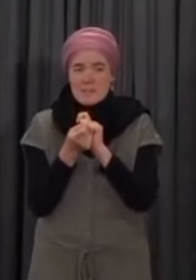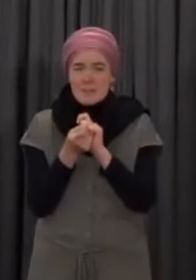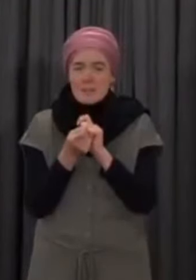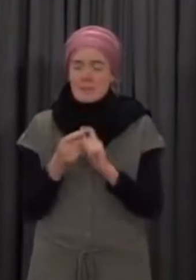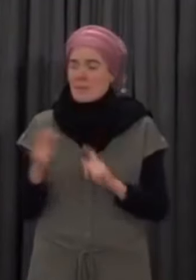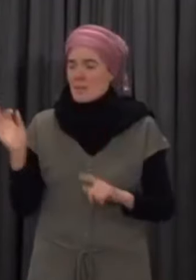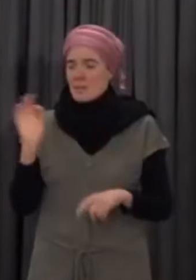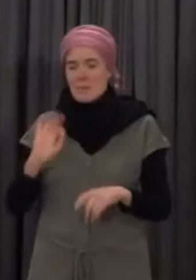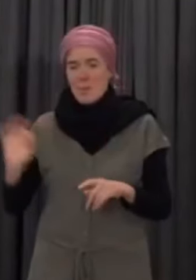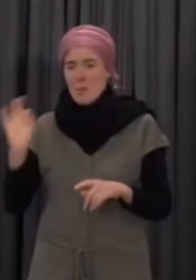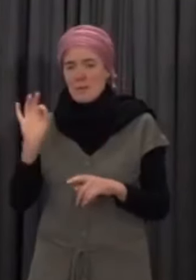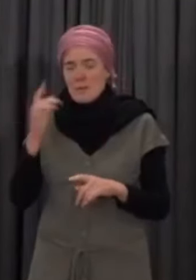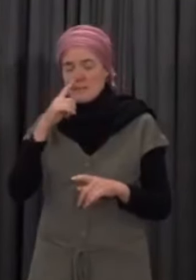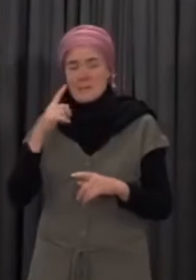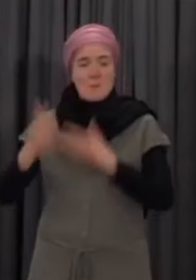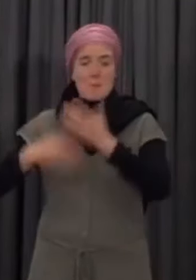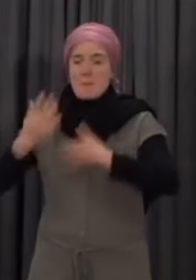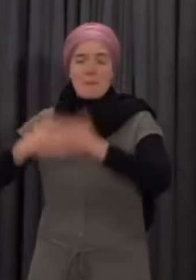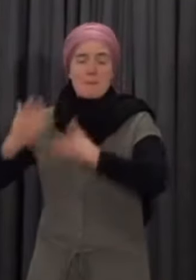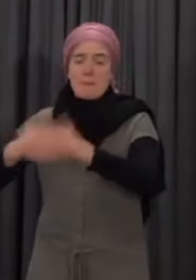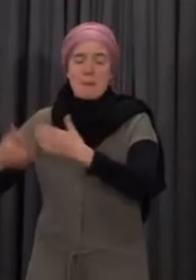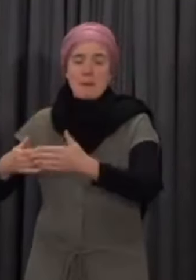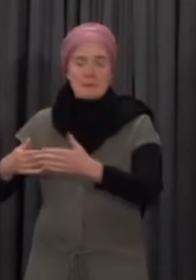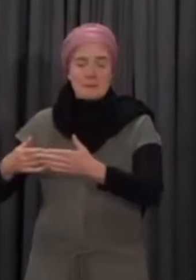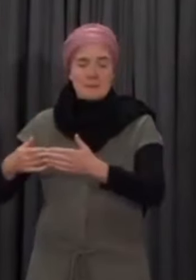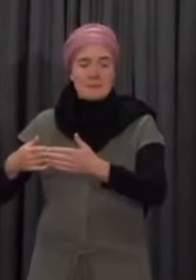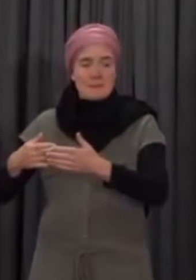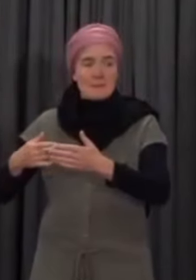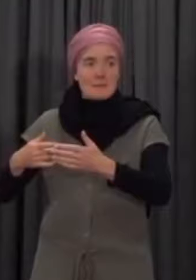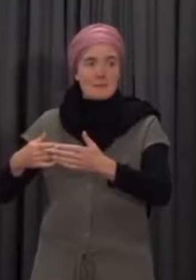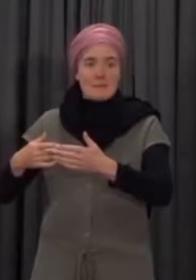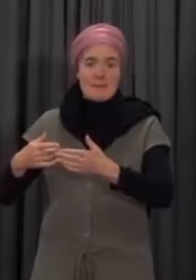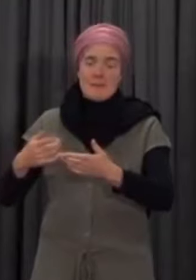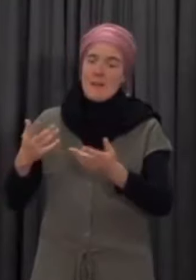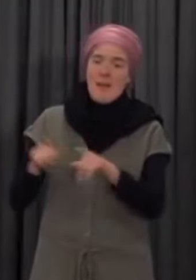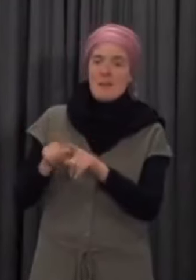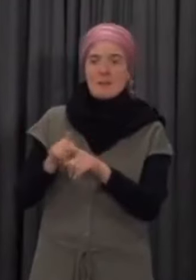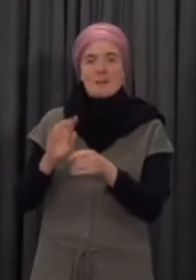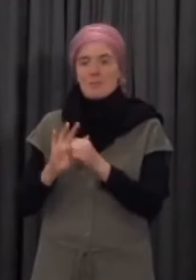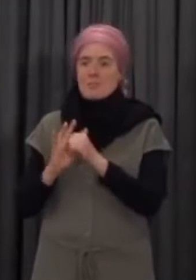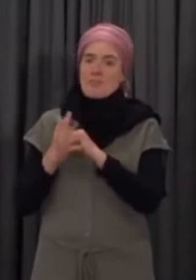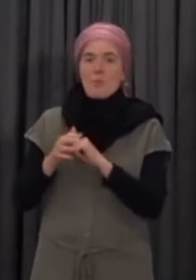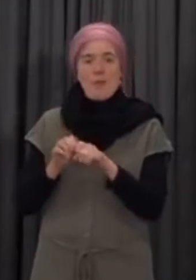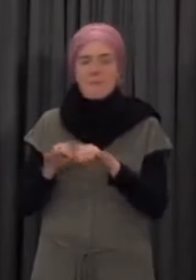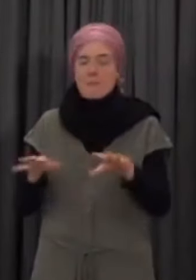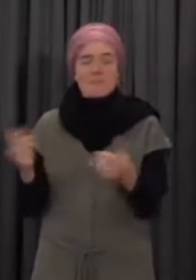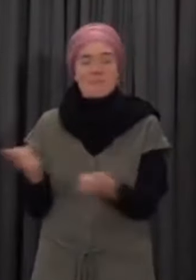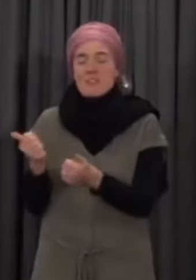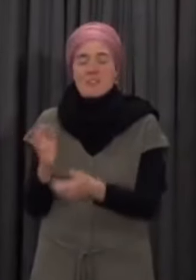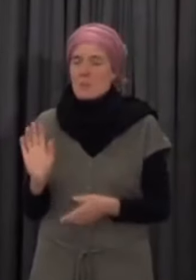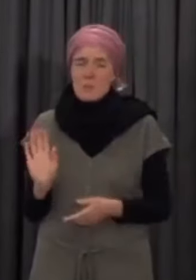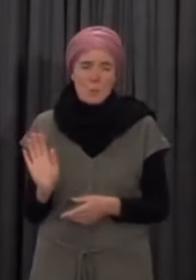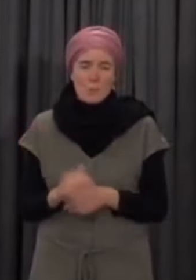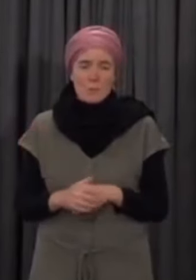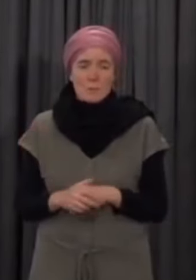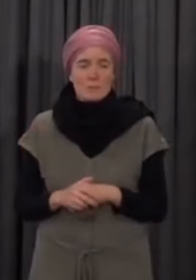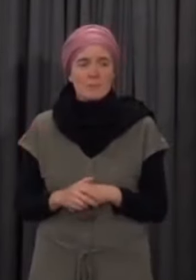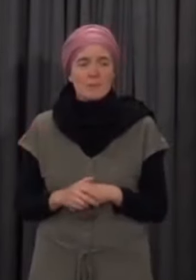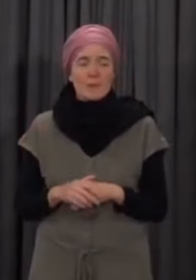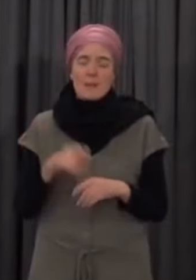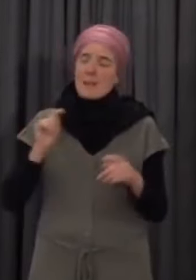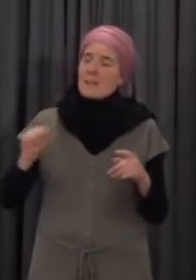charging away and trying to act as though coronavirus is over. And the changes that are being made in all parts of the United